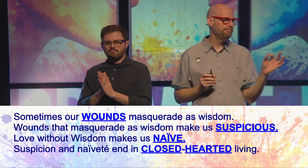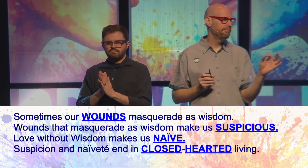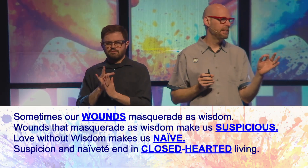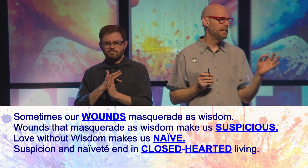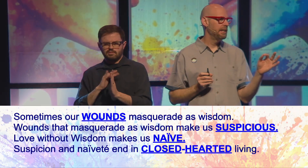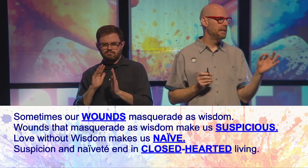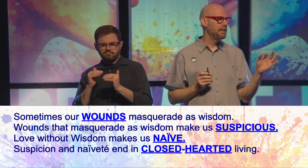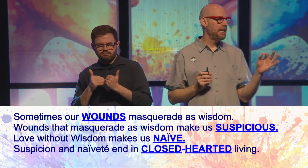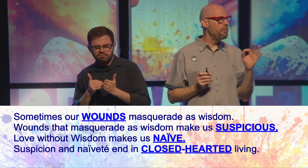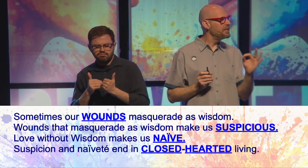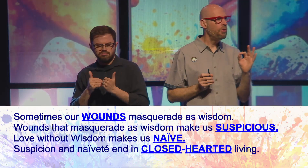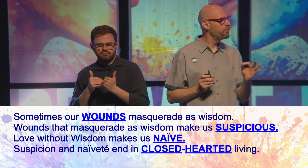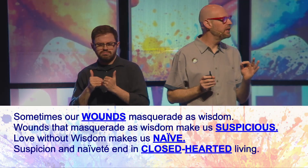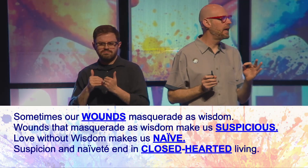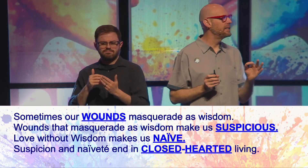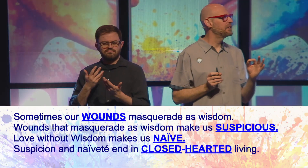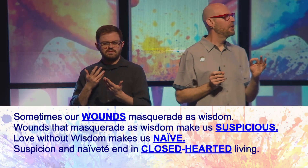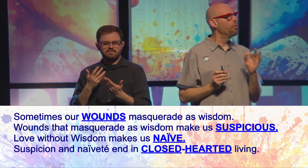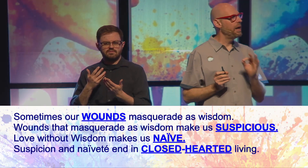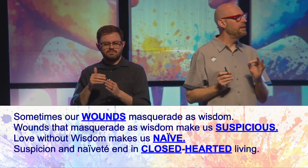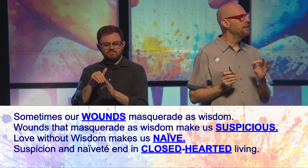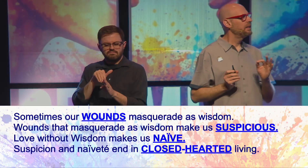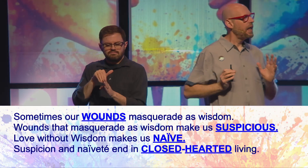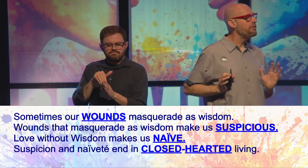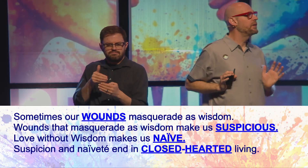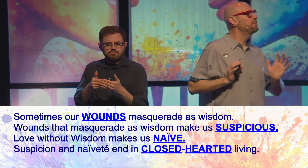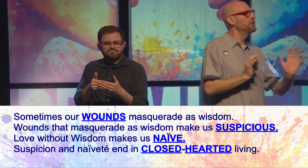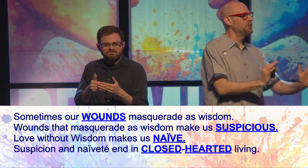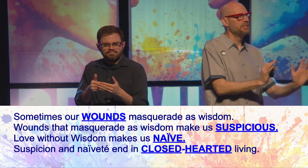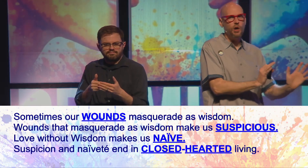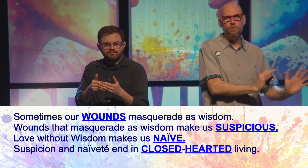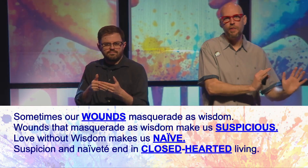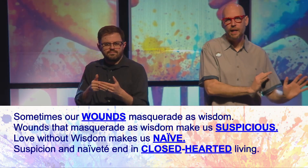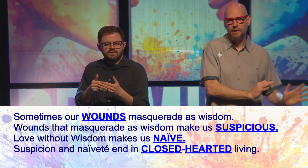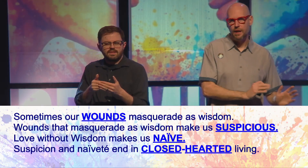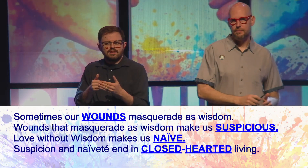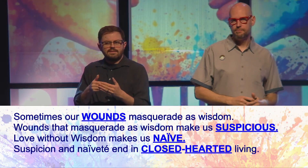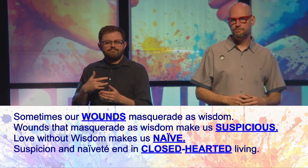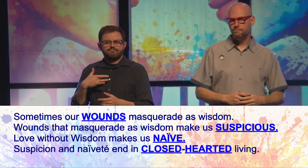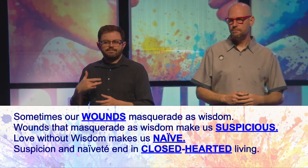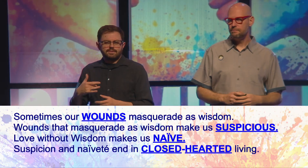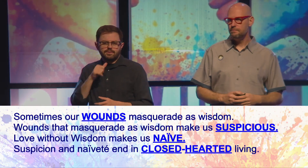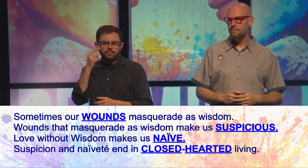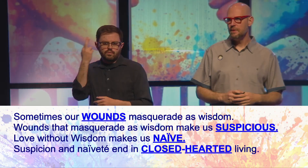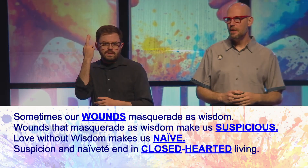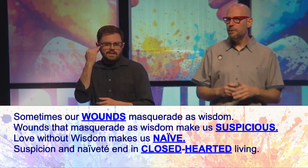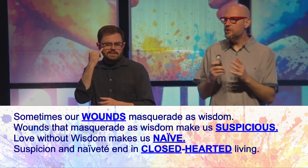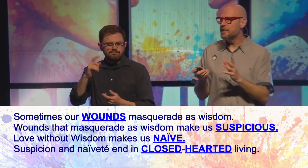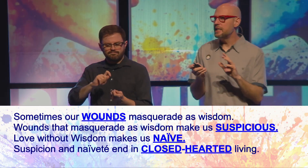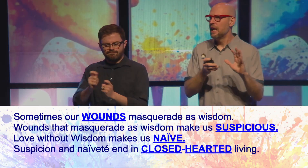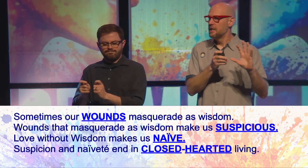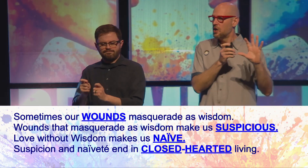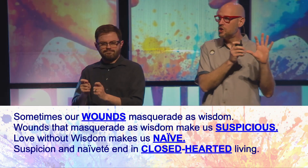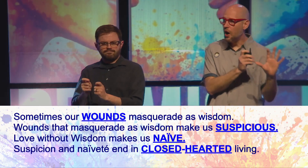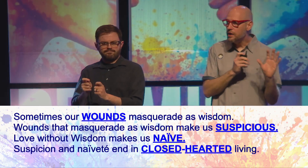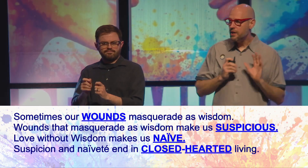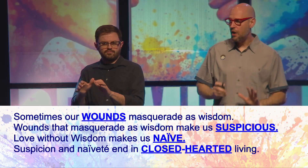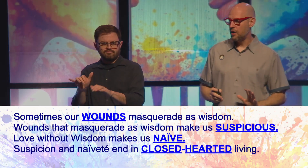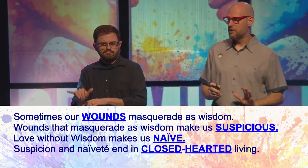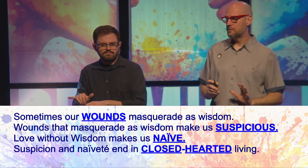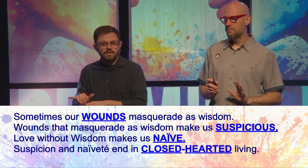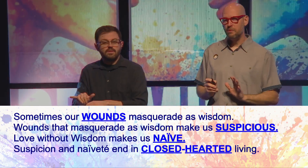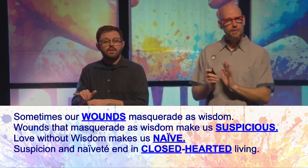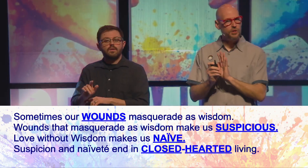thin. And we don't realize when life has pushed us over that line. But here's the thing,